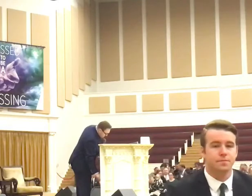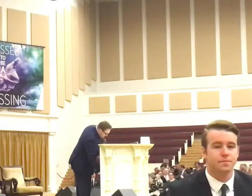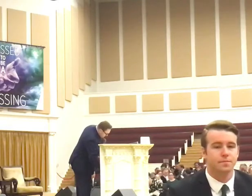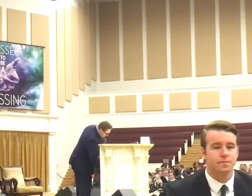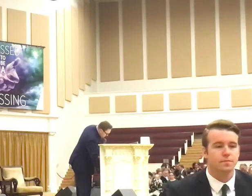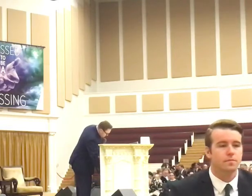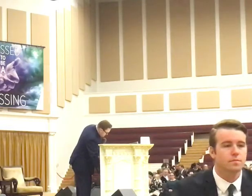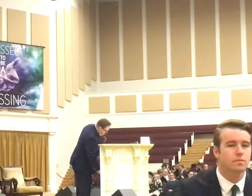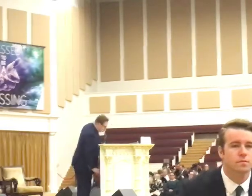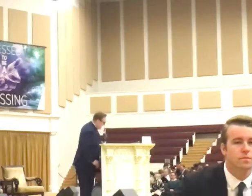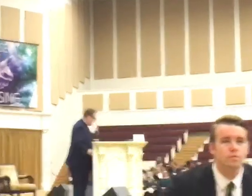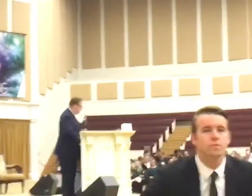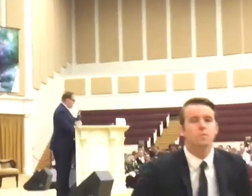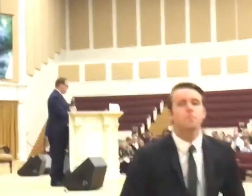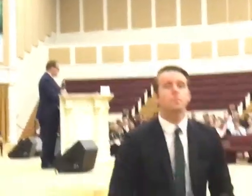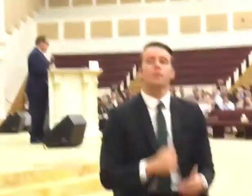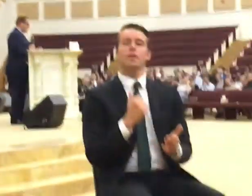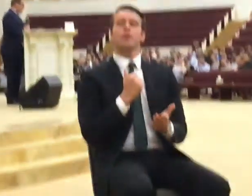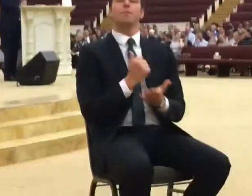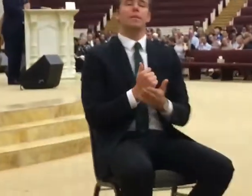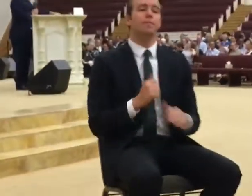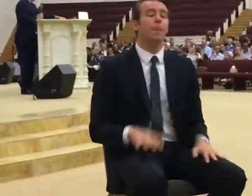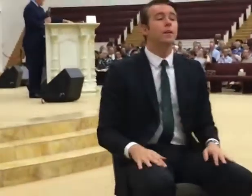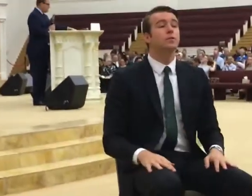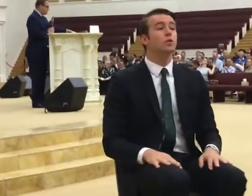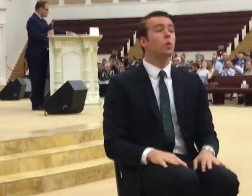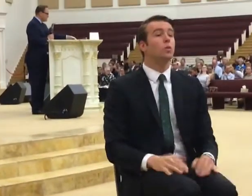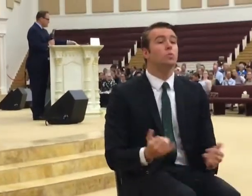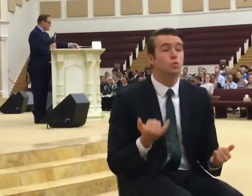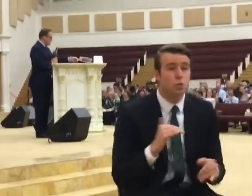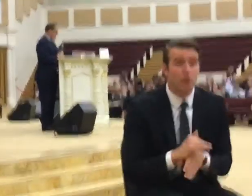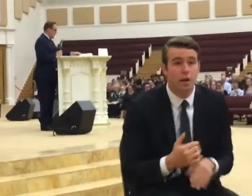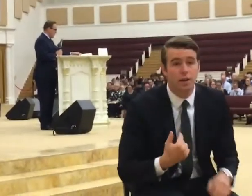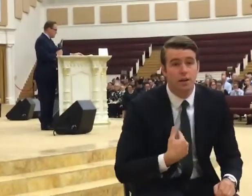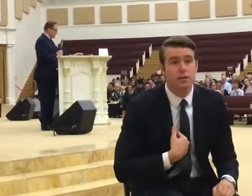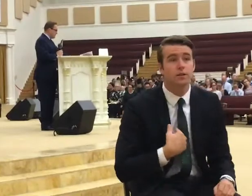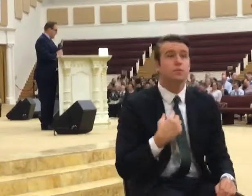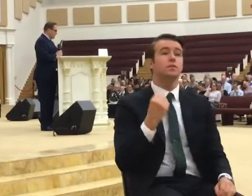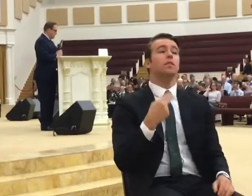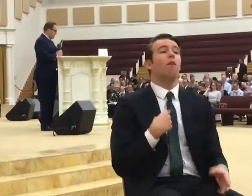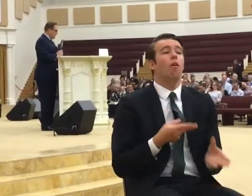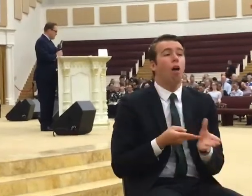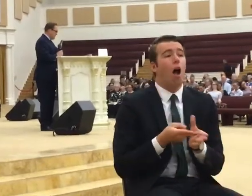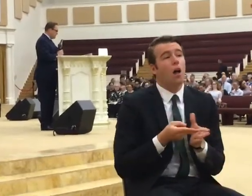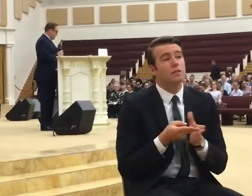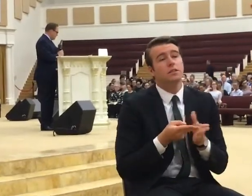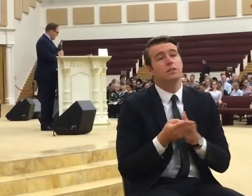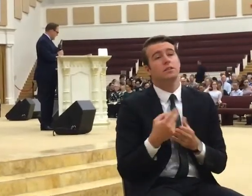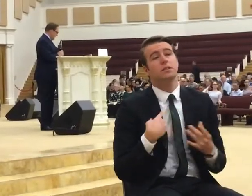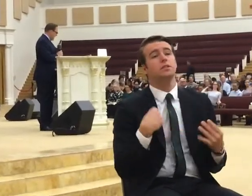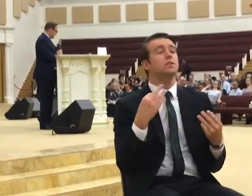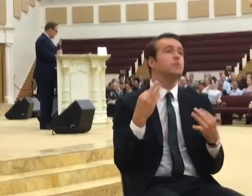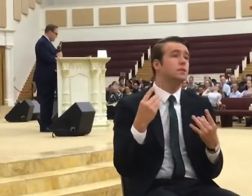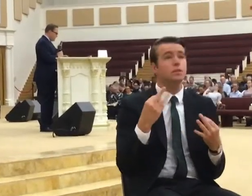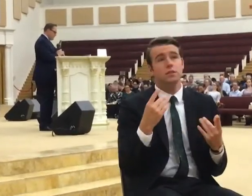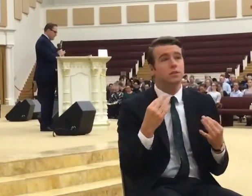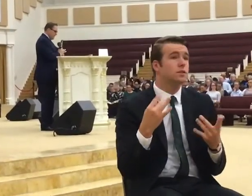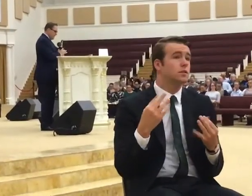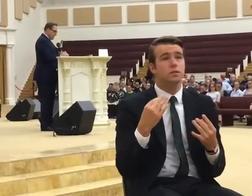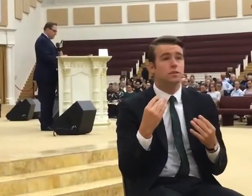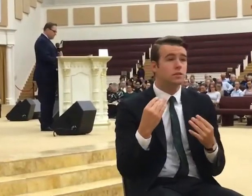Amen. My thoughts tonight, honestly, probably developed over the last